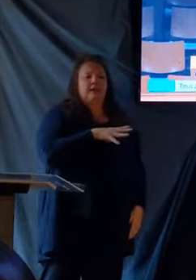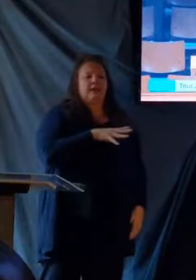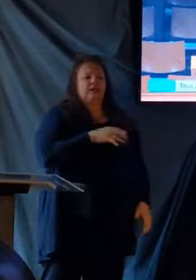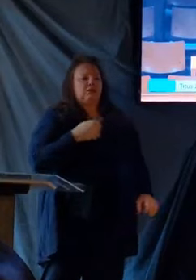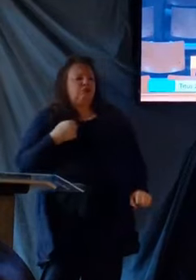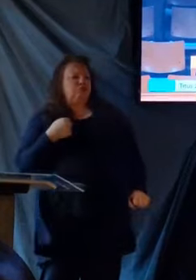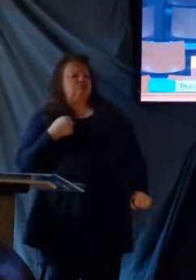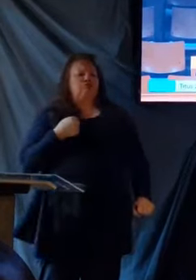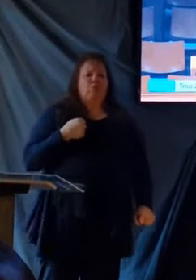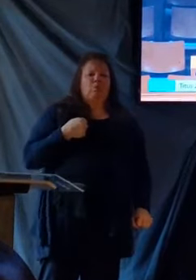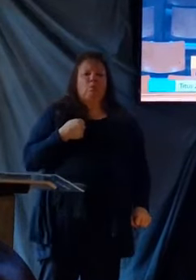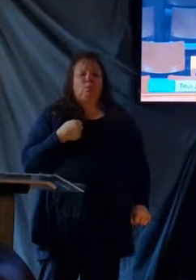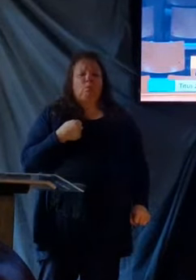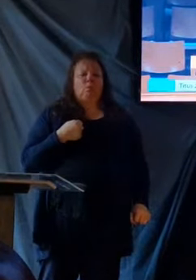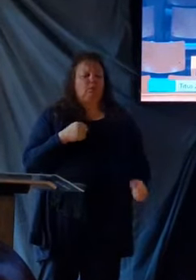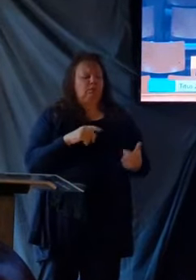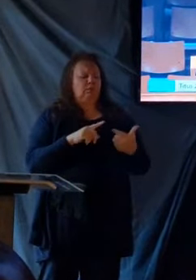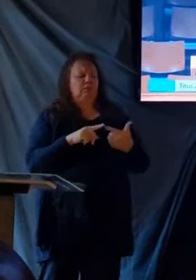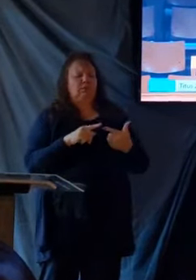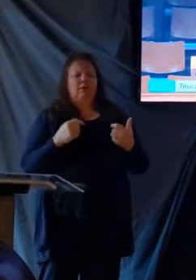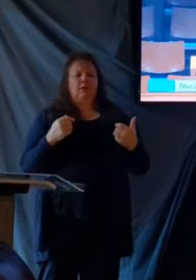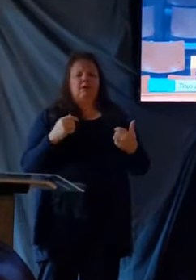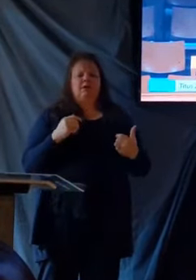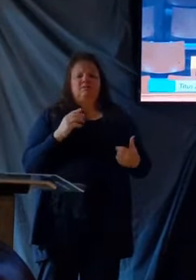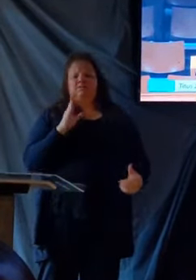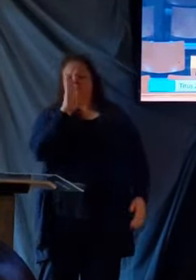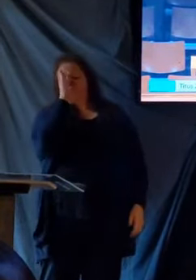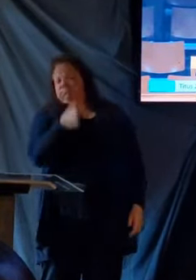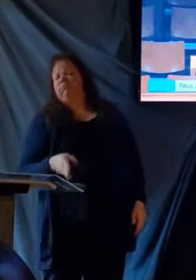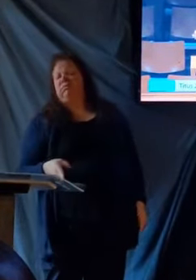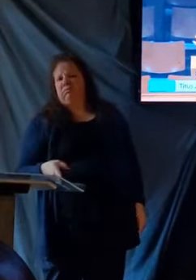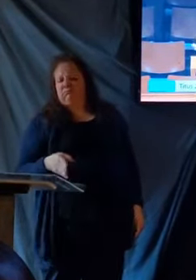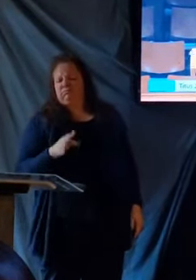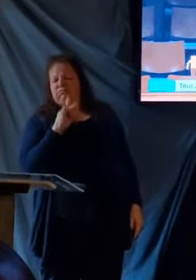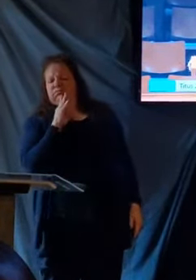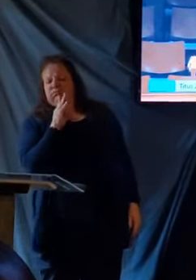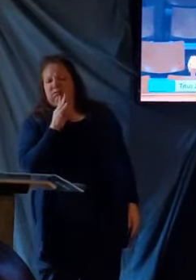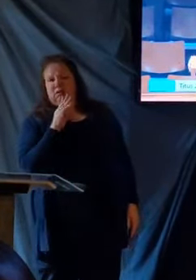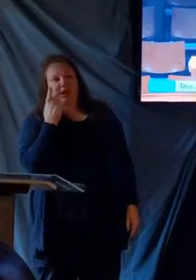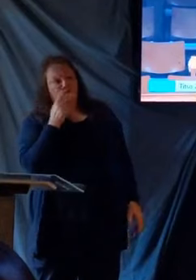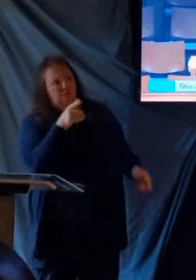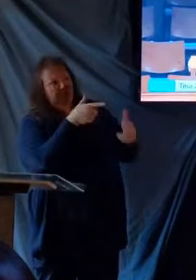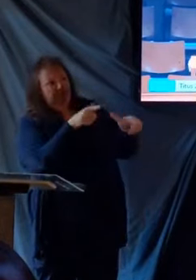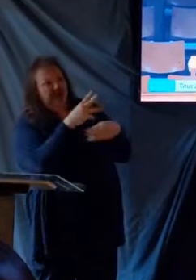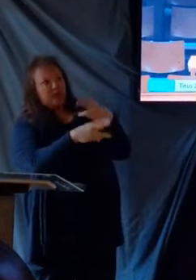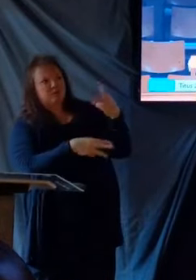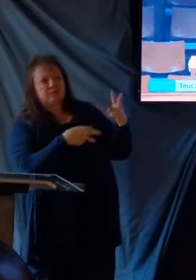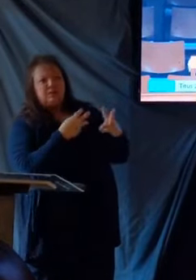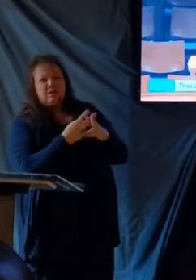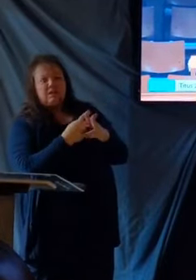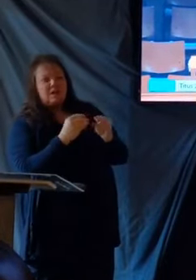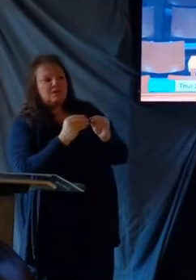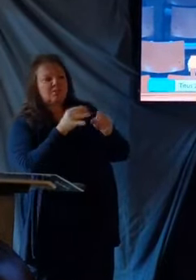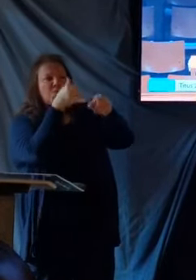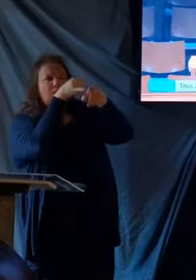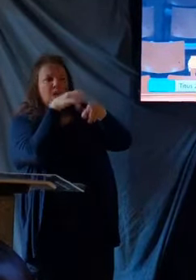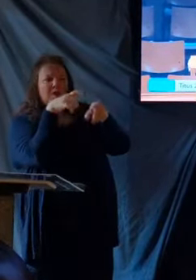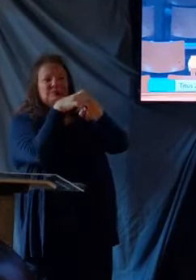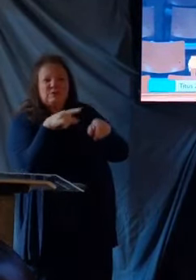be strong, be brass. I mean, look at the language of the world. It seems the more profanity